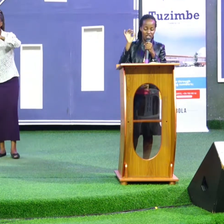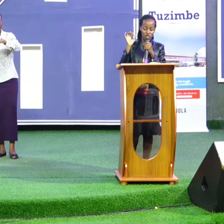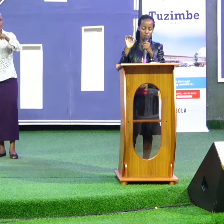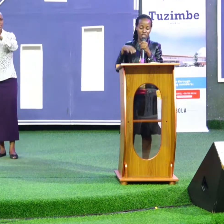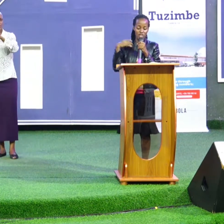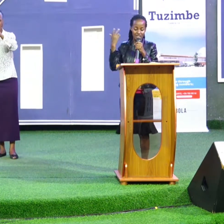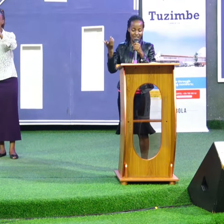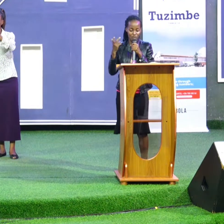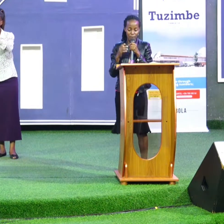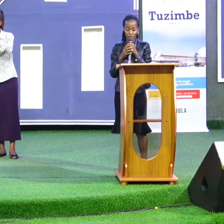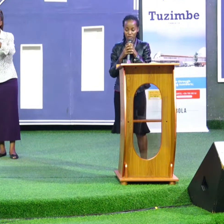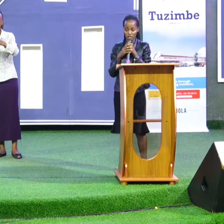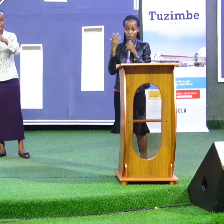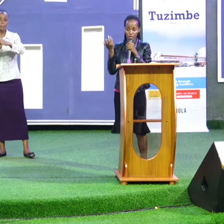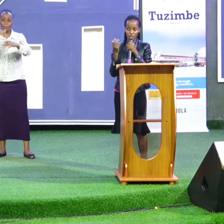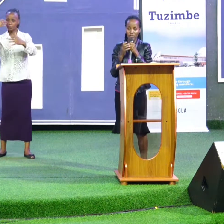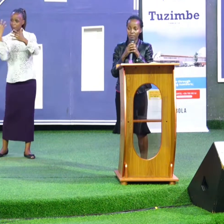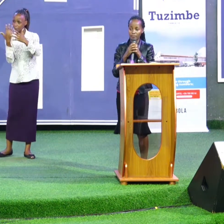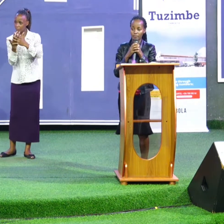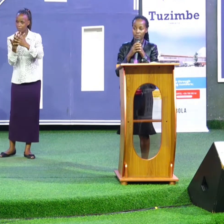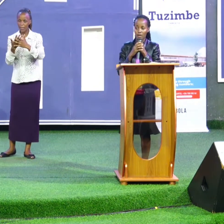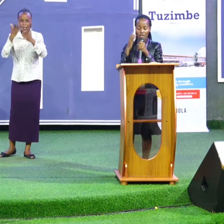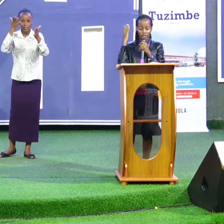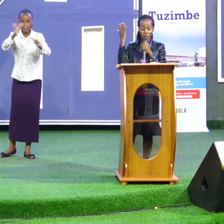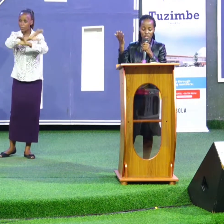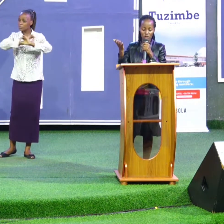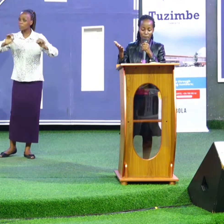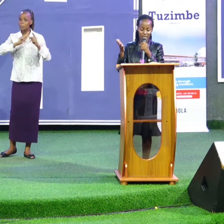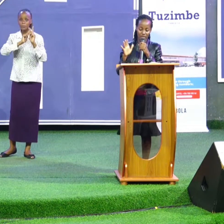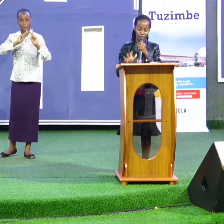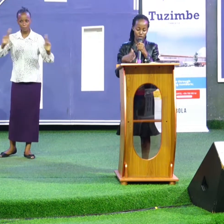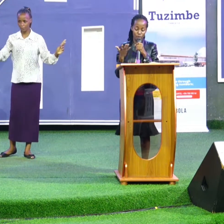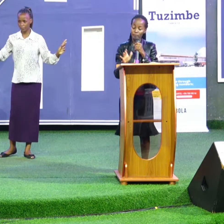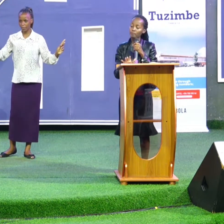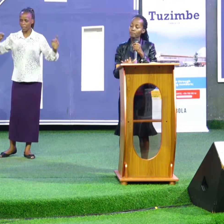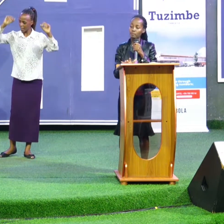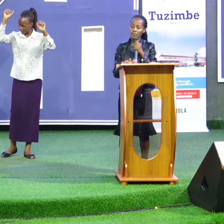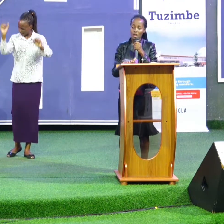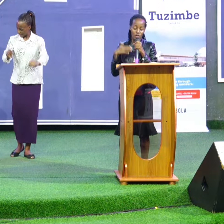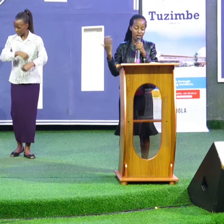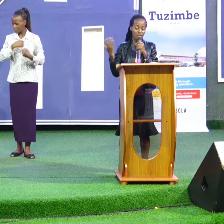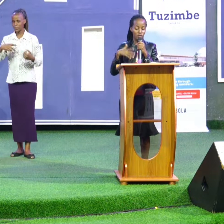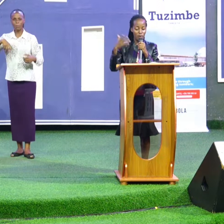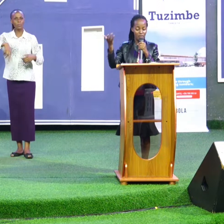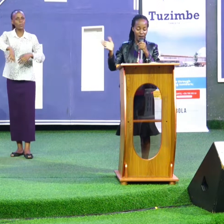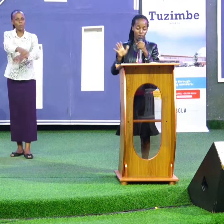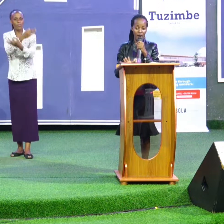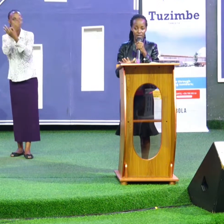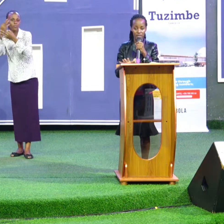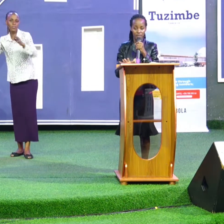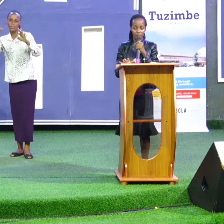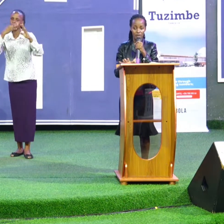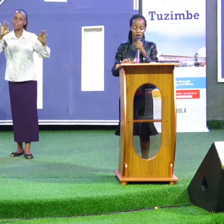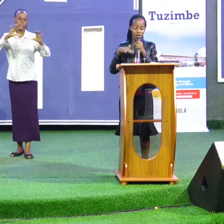The situation is that of a prison. In prison, there is no peace, freedom. You cannot go wherever you